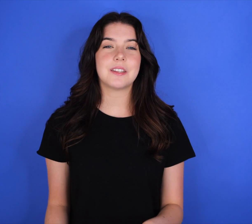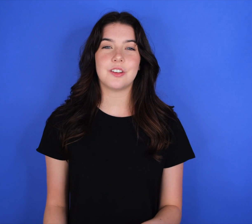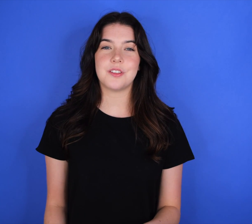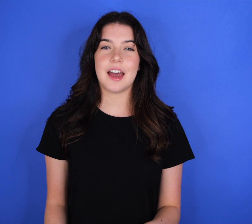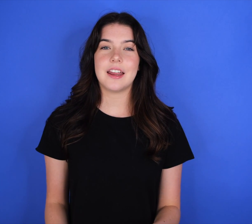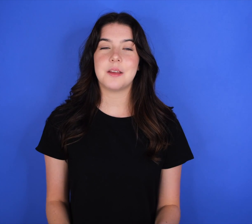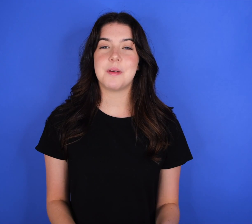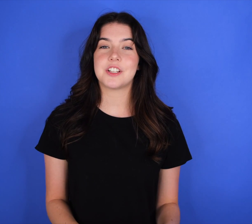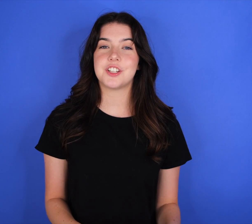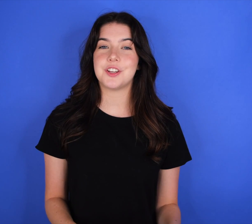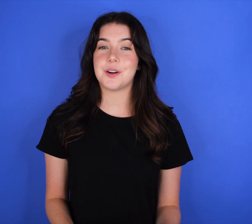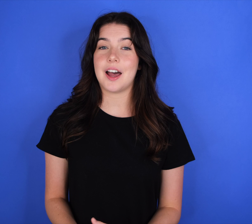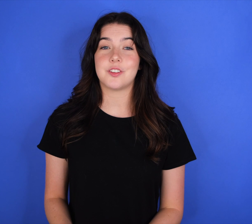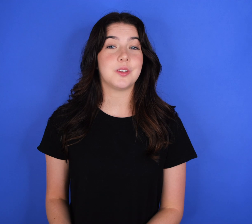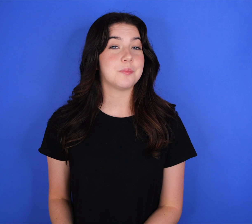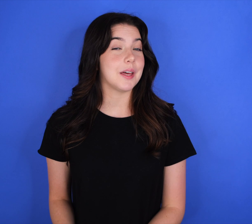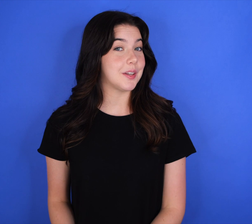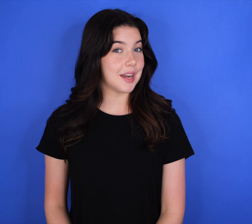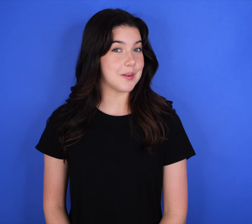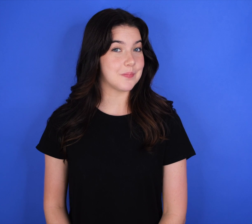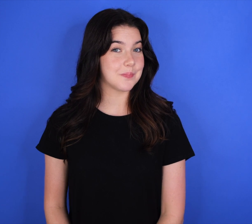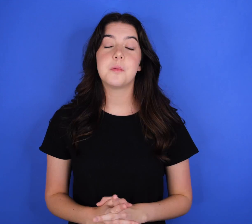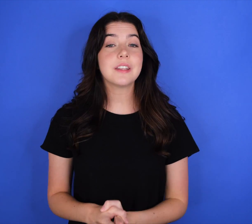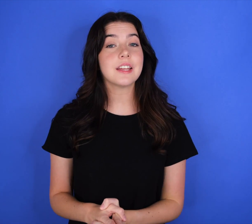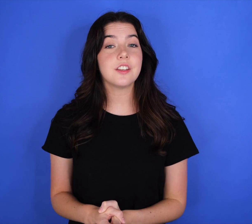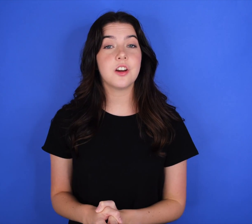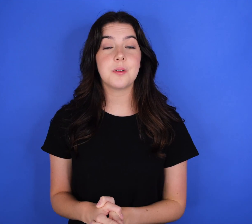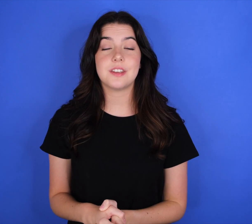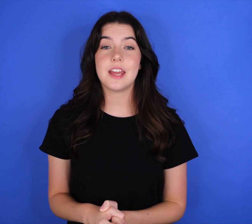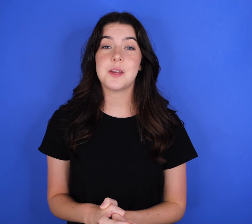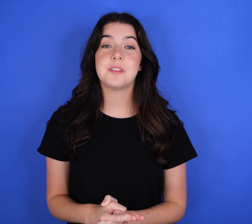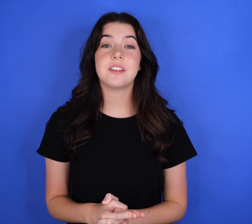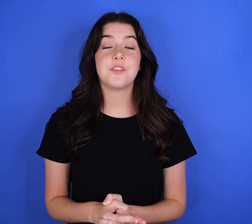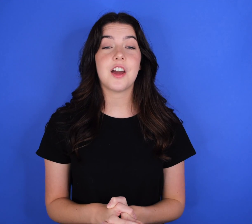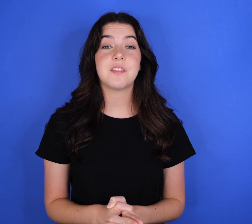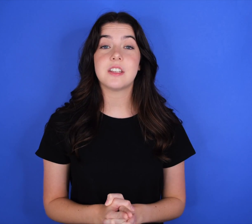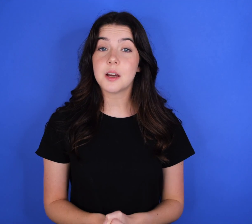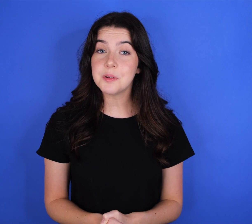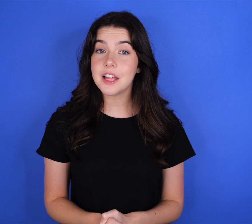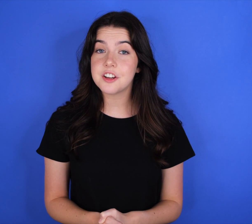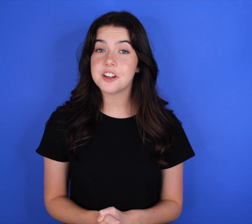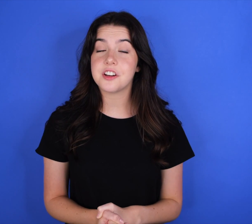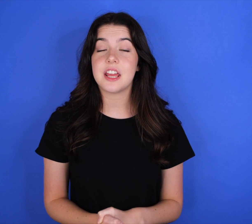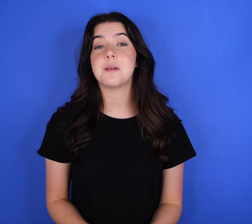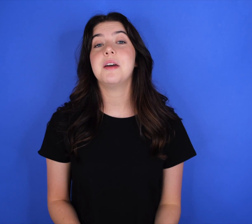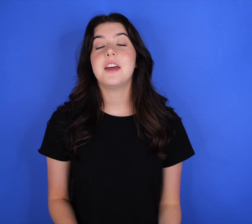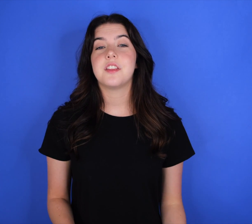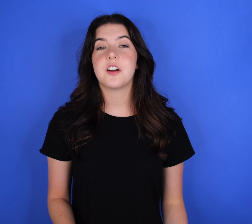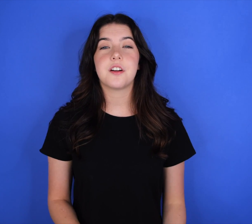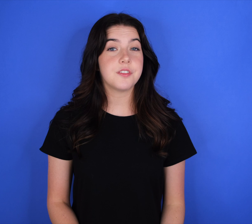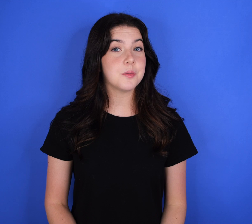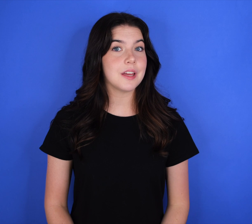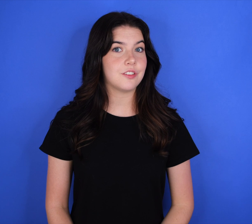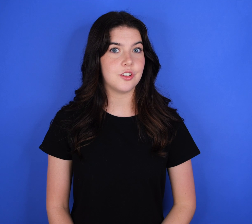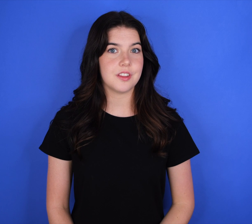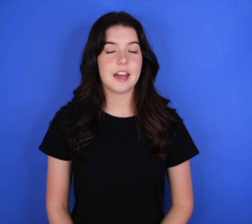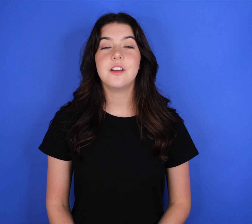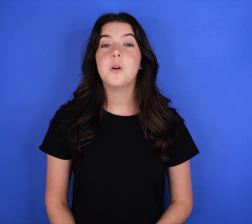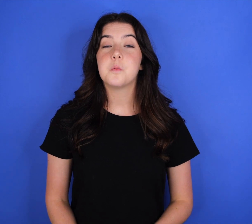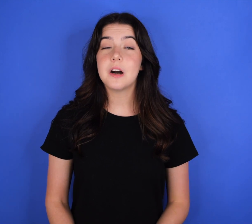do that and make sure you know how to spell your name. One thing to note with names is if you have a double letter in your name, there are a few ways to do that. One